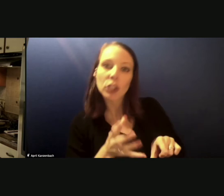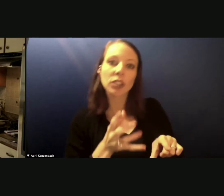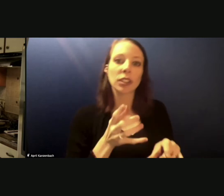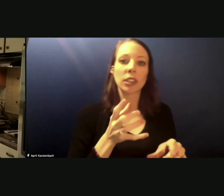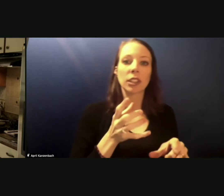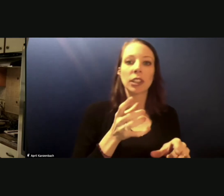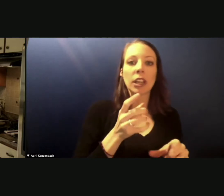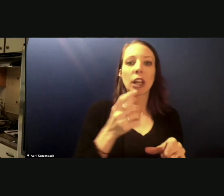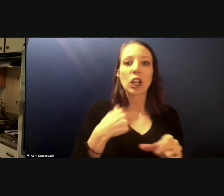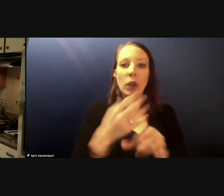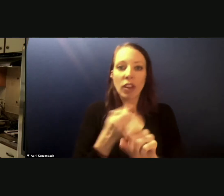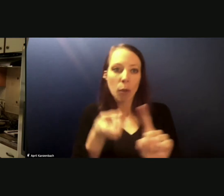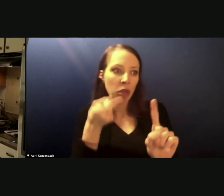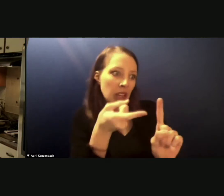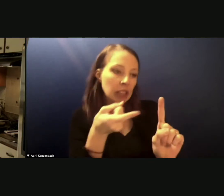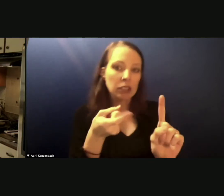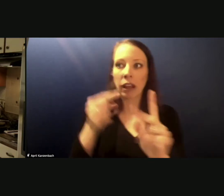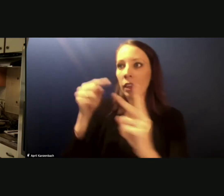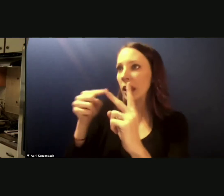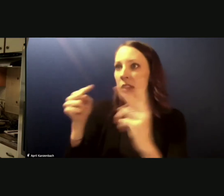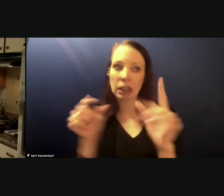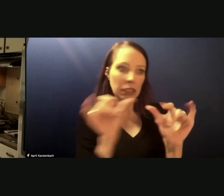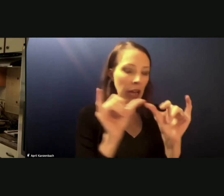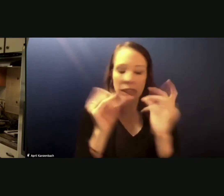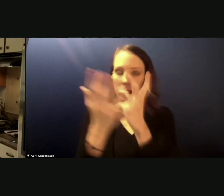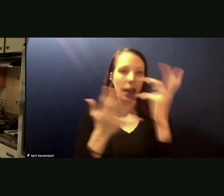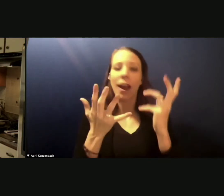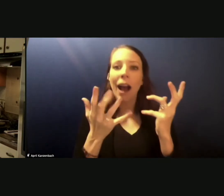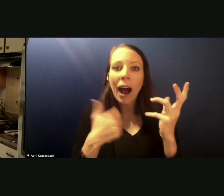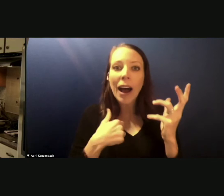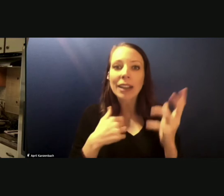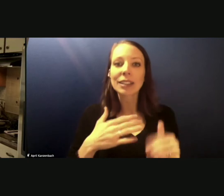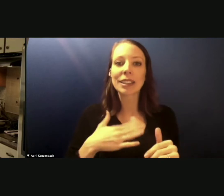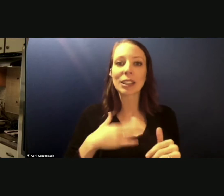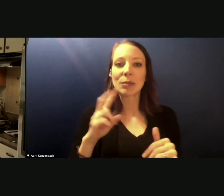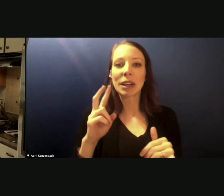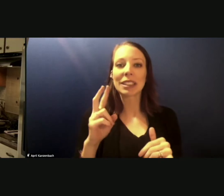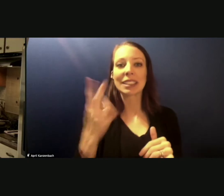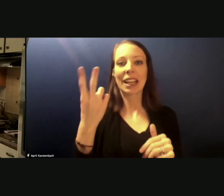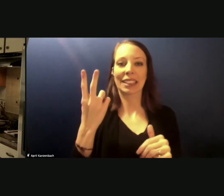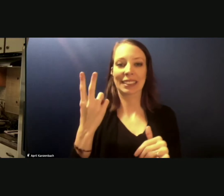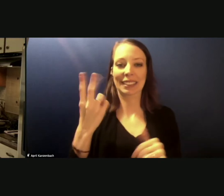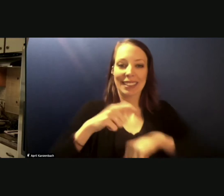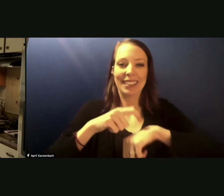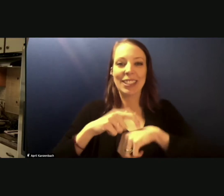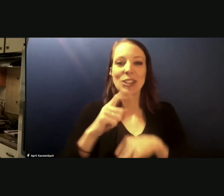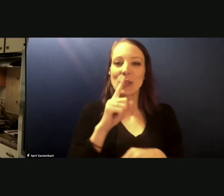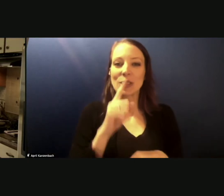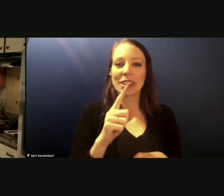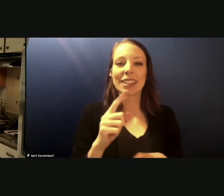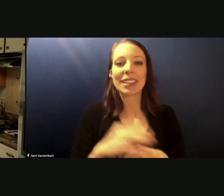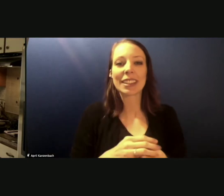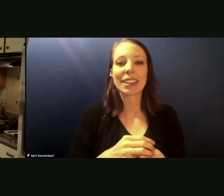what's good for this and what fries up better. So I consider it my second upbringing. That's